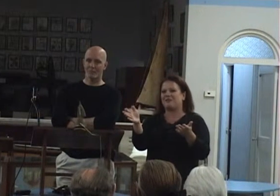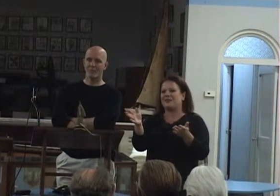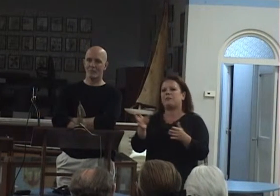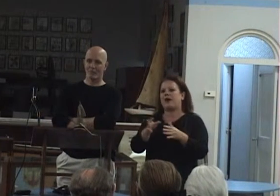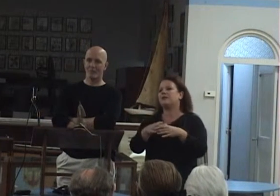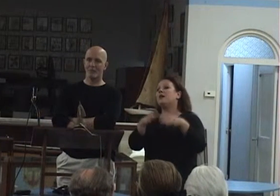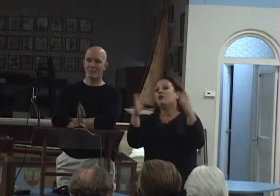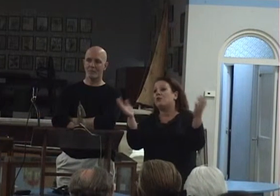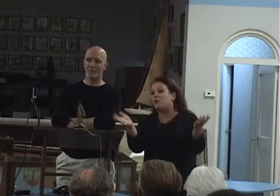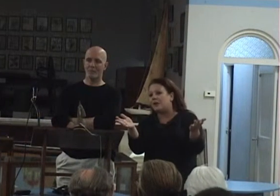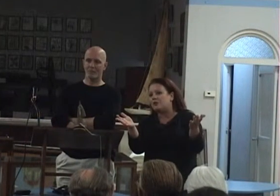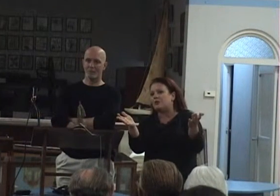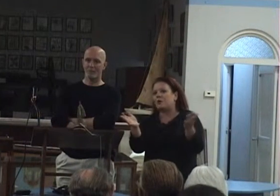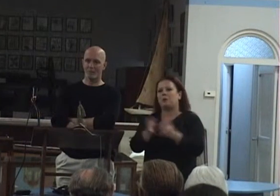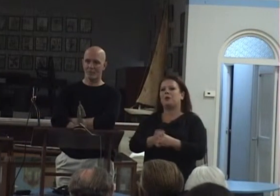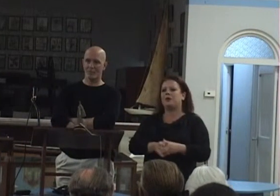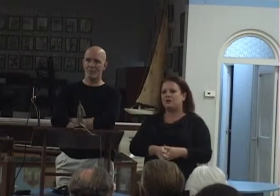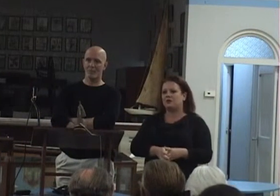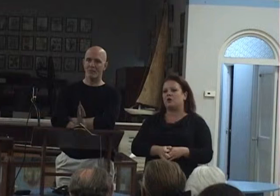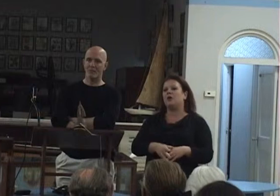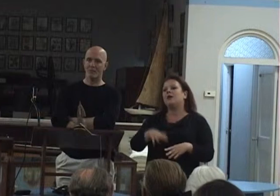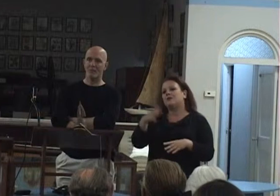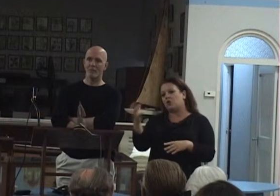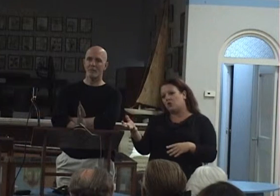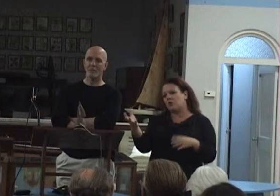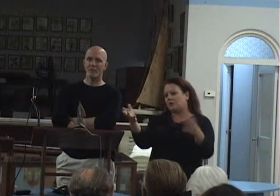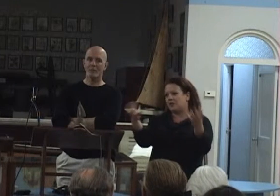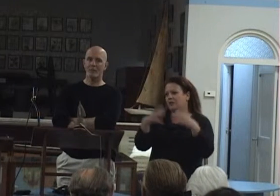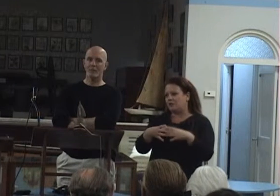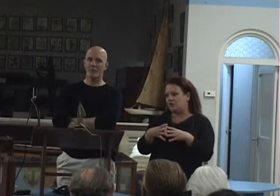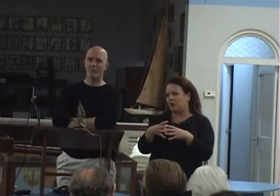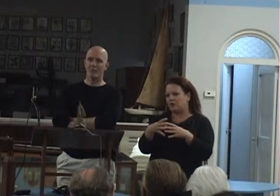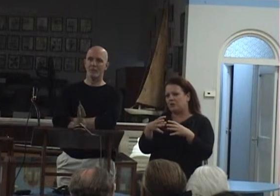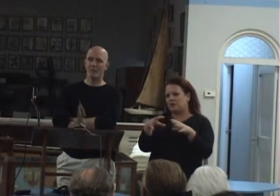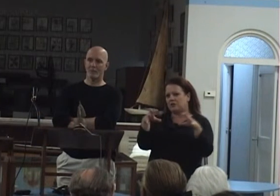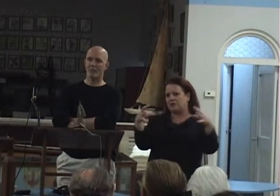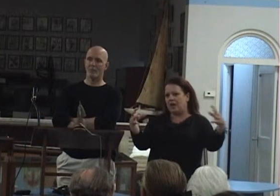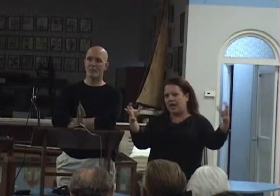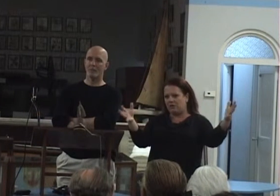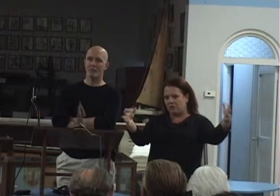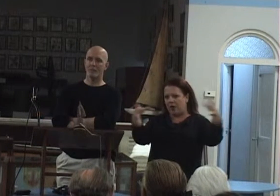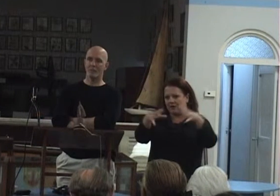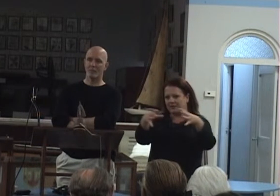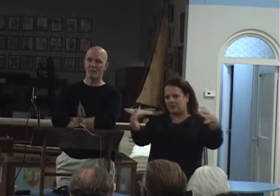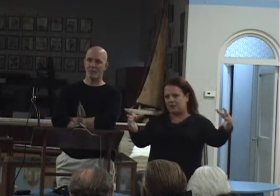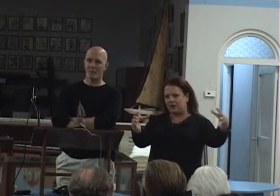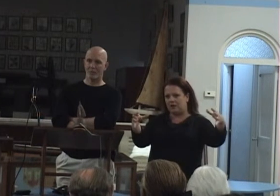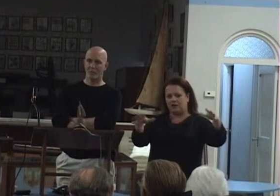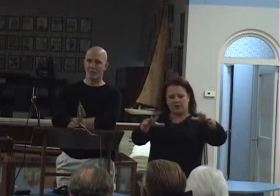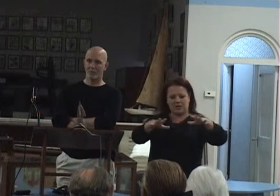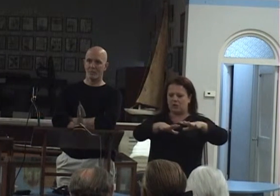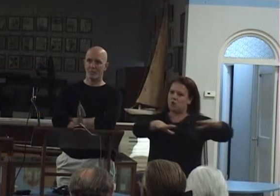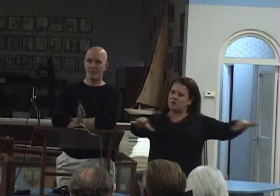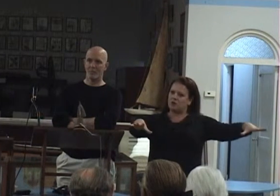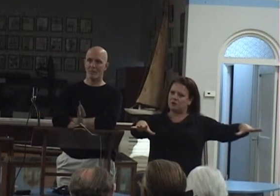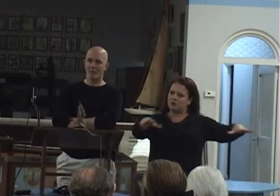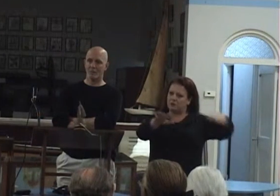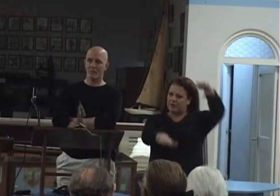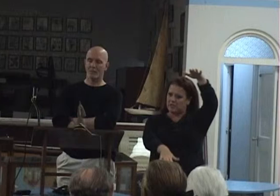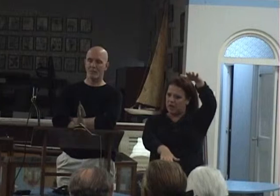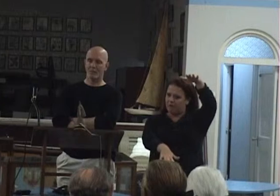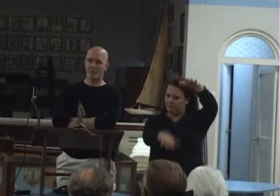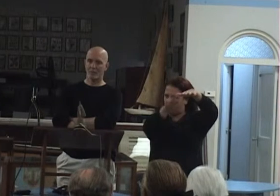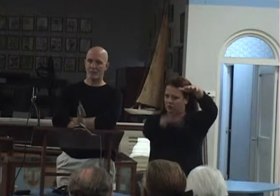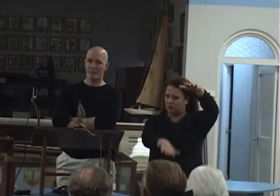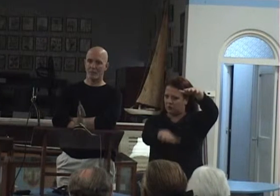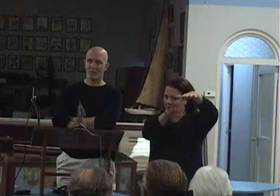the date of when it's patented, the range of the company history. So you're using the historic sources and the proximity in horizontal